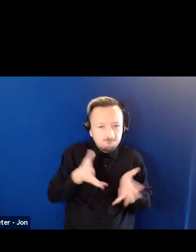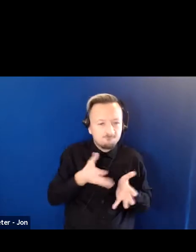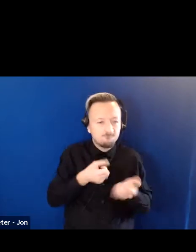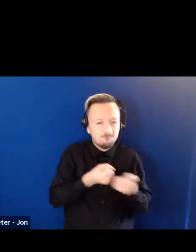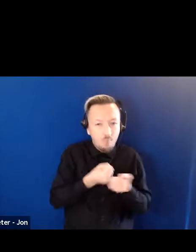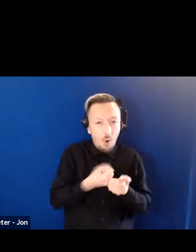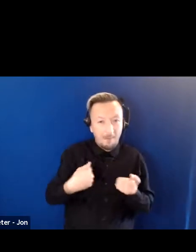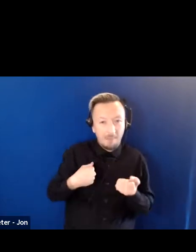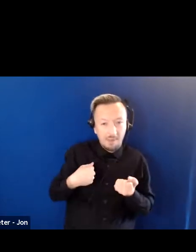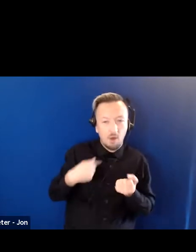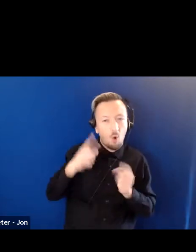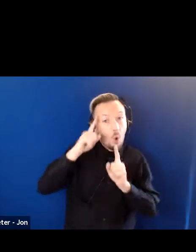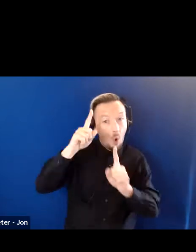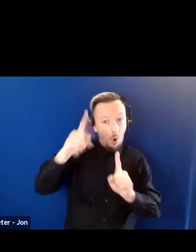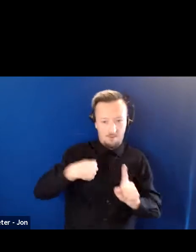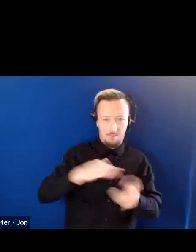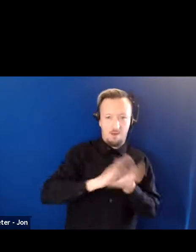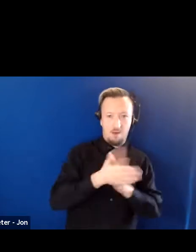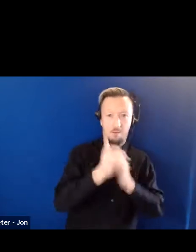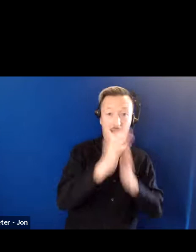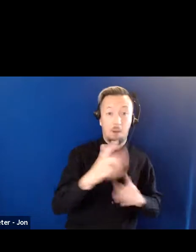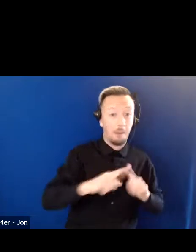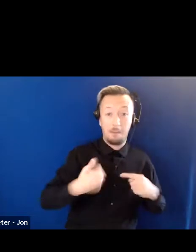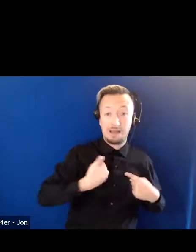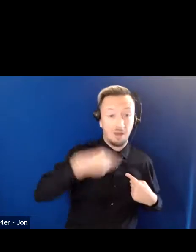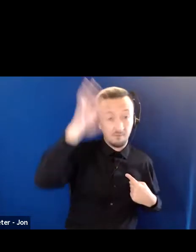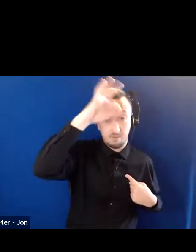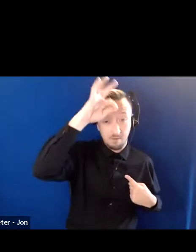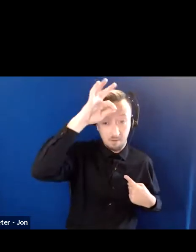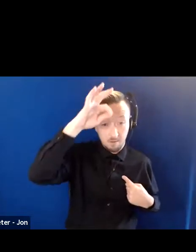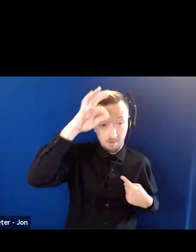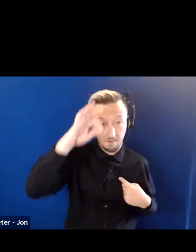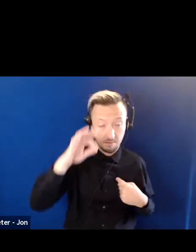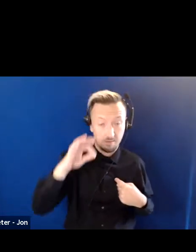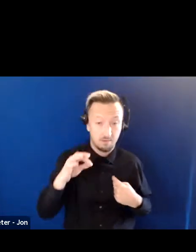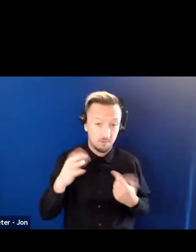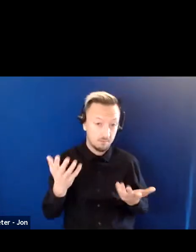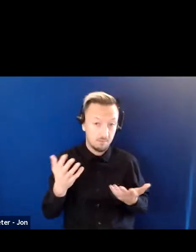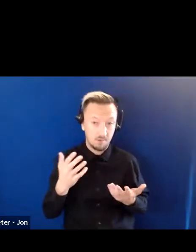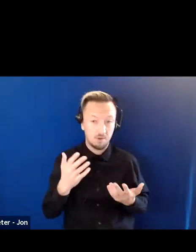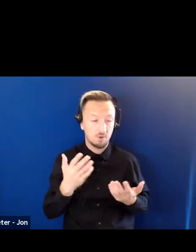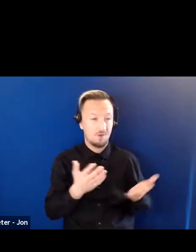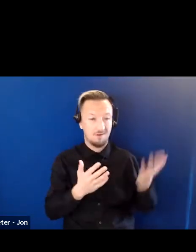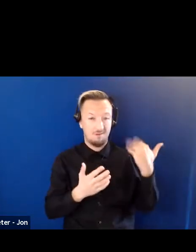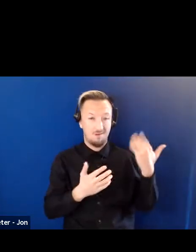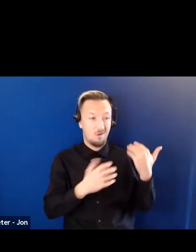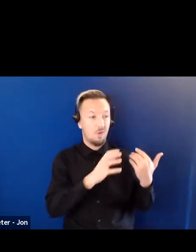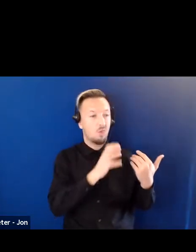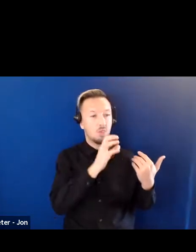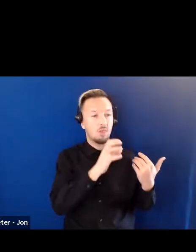Georgia Silk foster growing leaders and assisting in transition from the old guard to the next